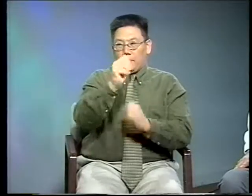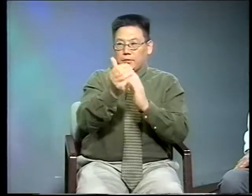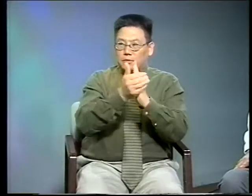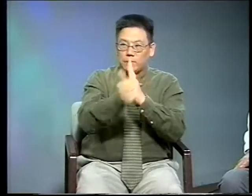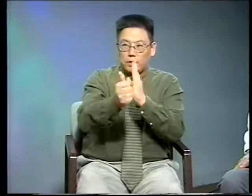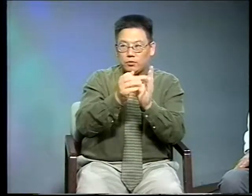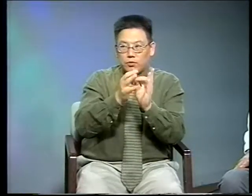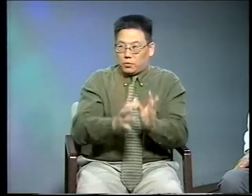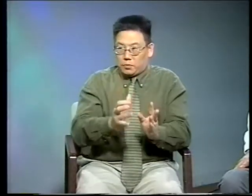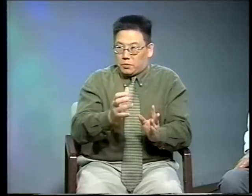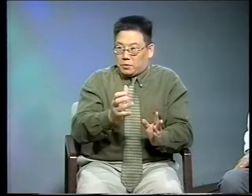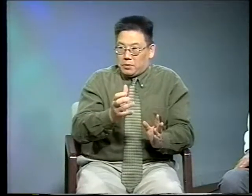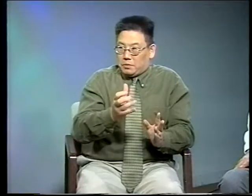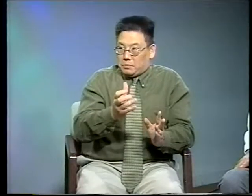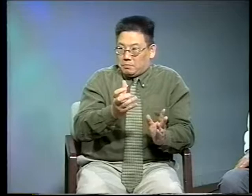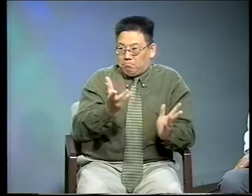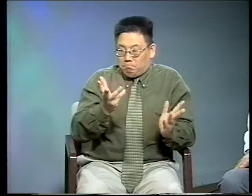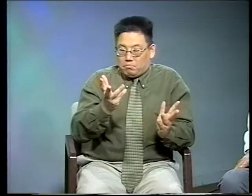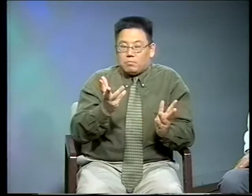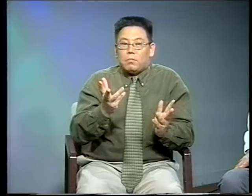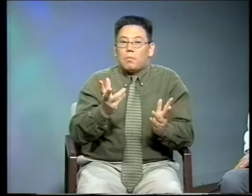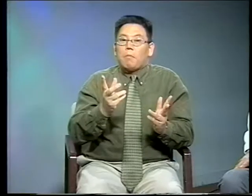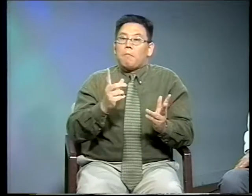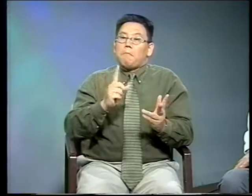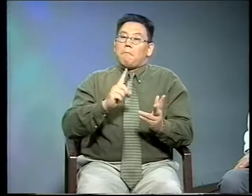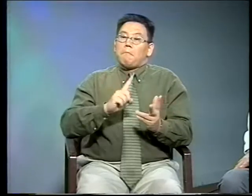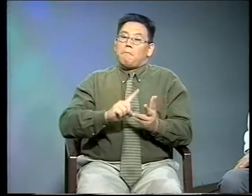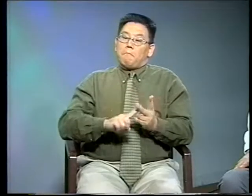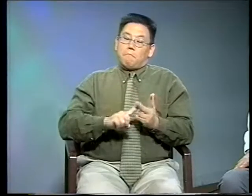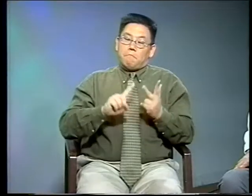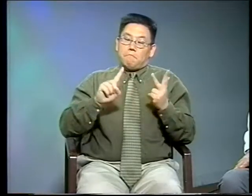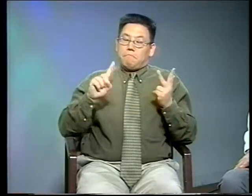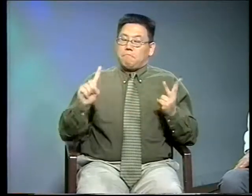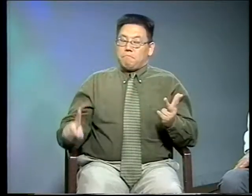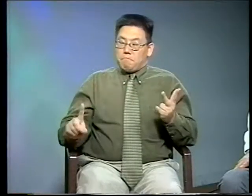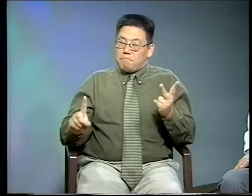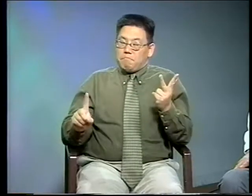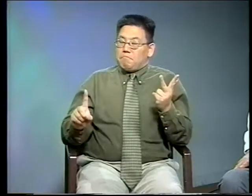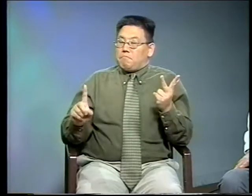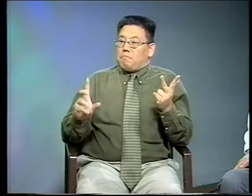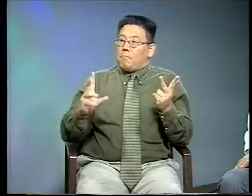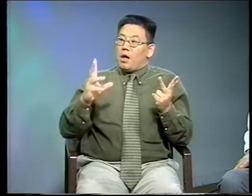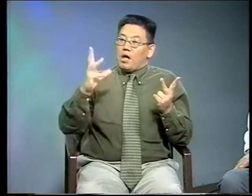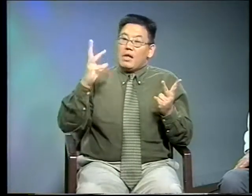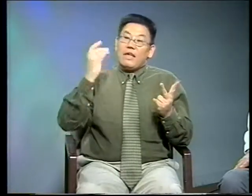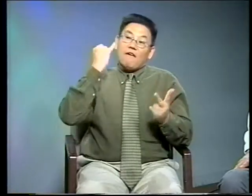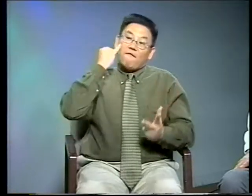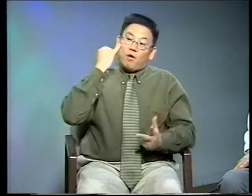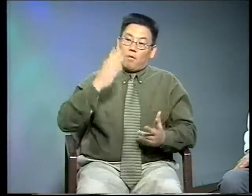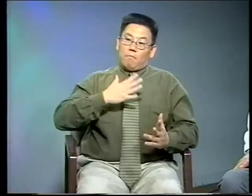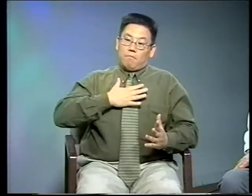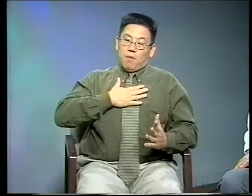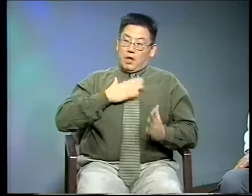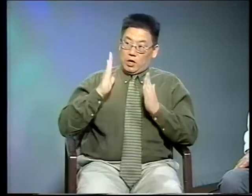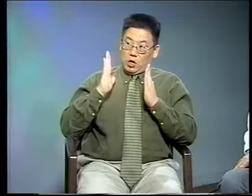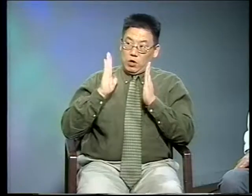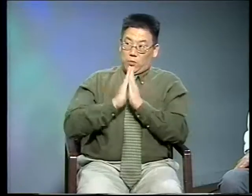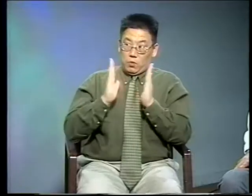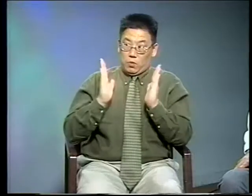But at work, I would take any interpreter that was qualified. But if I was in a